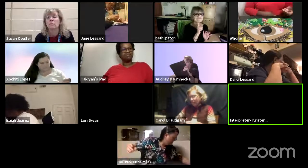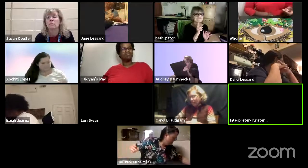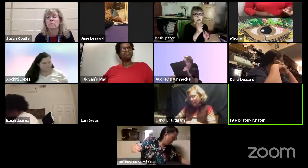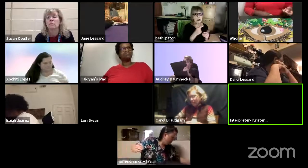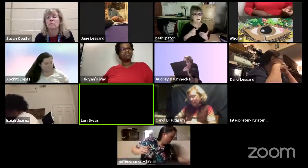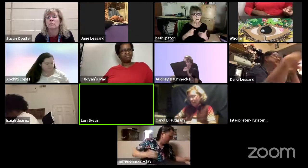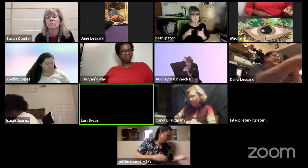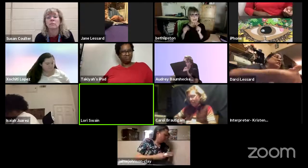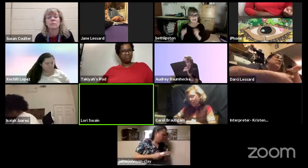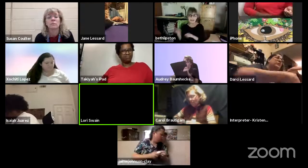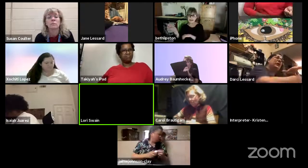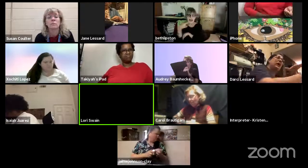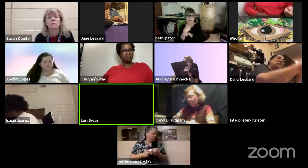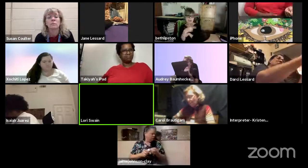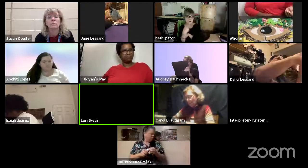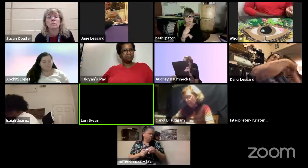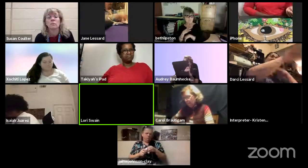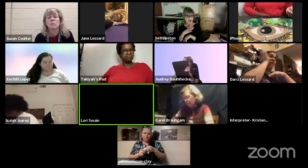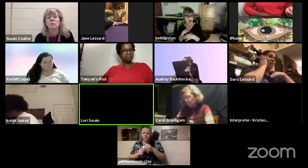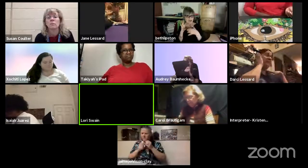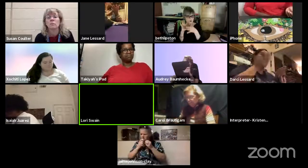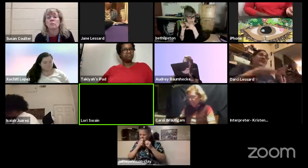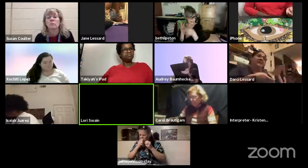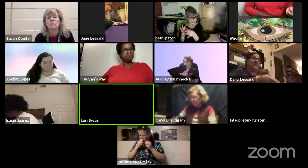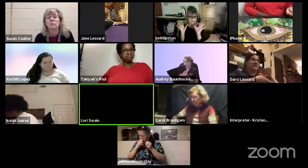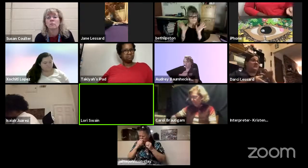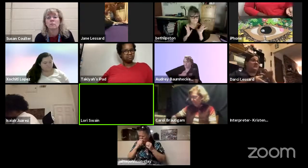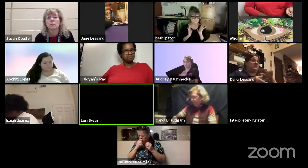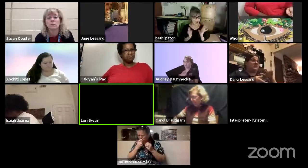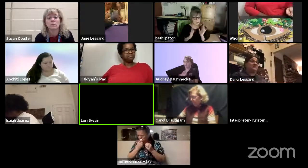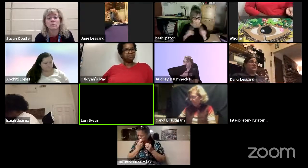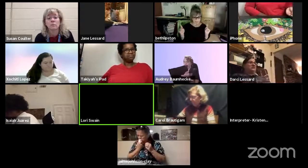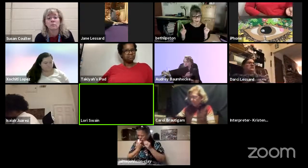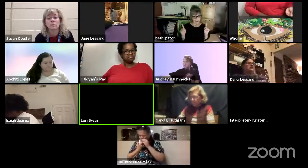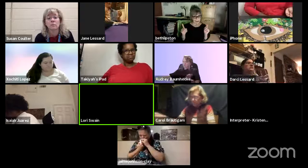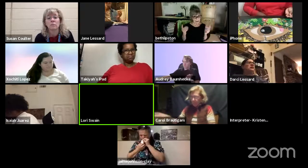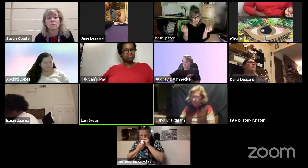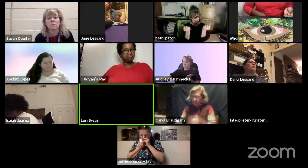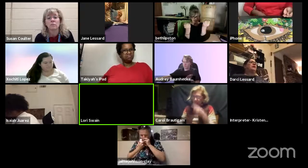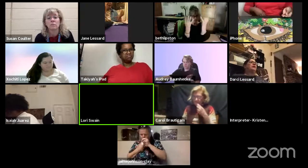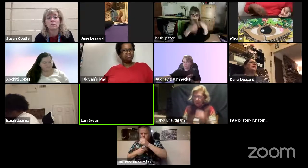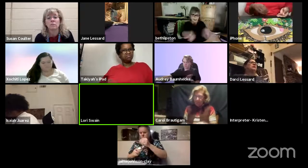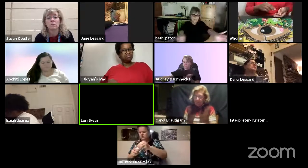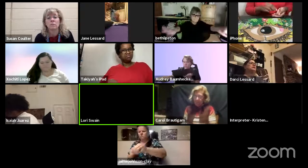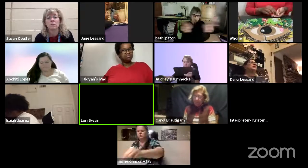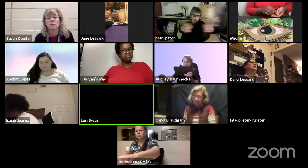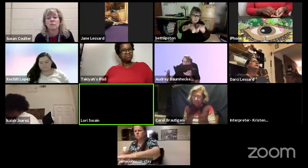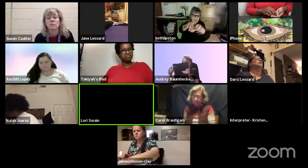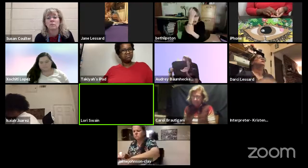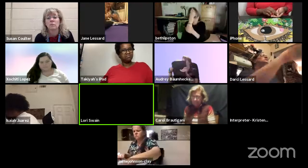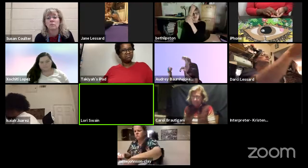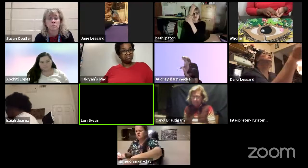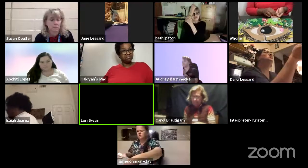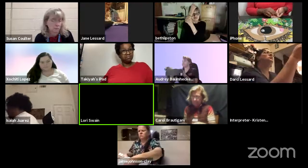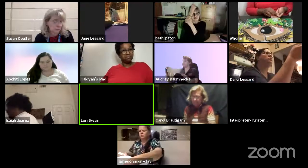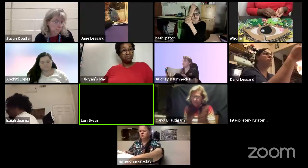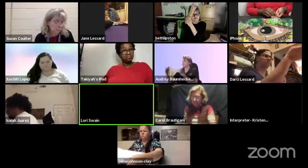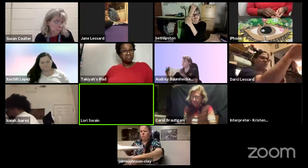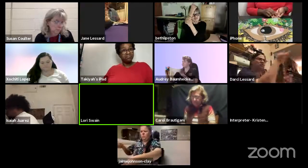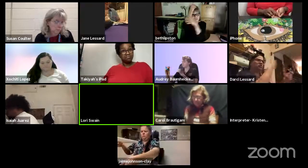And so I never really learned. I mean, I could lip read pretty well, um, but I really wanted to understand